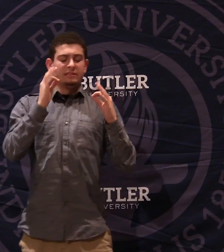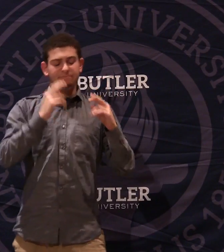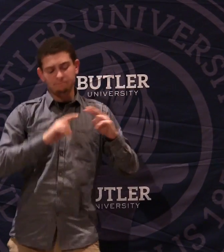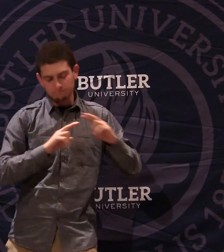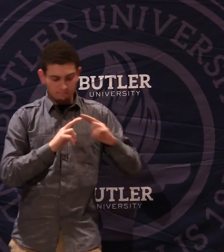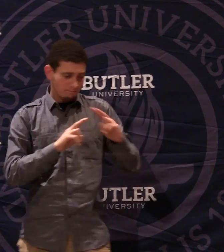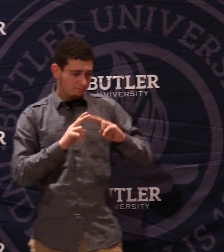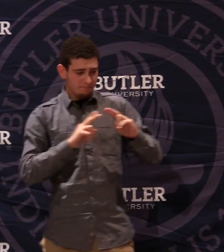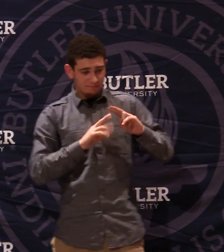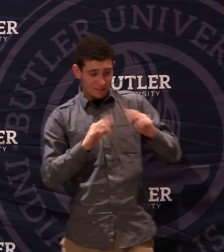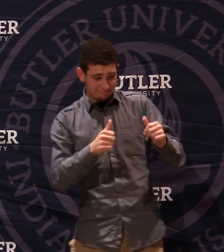customer's hair.